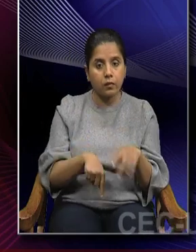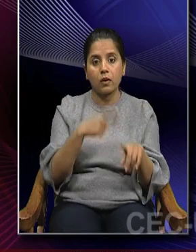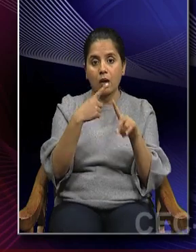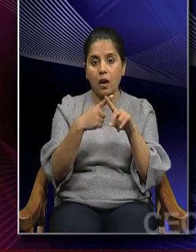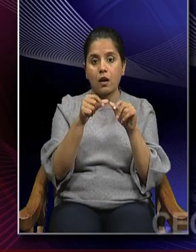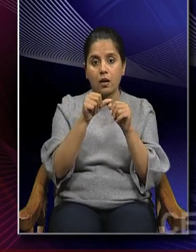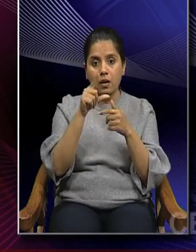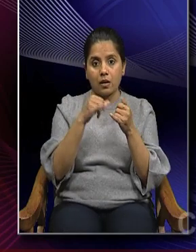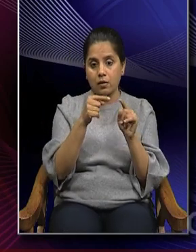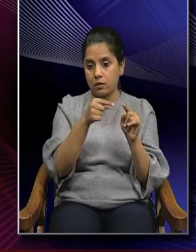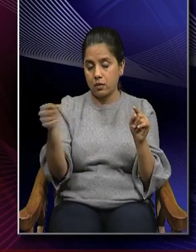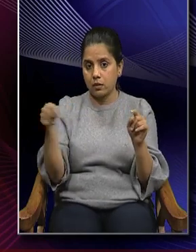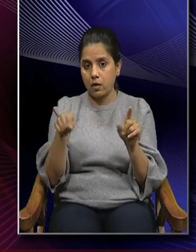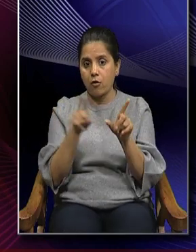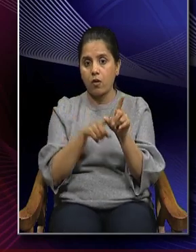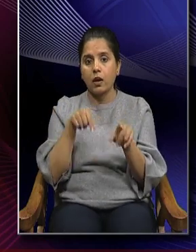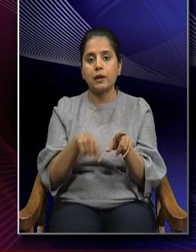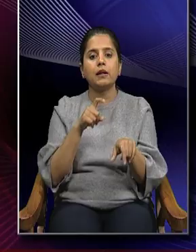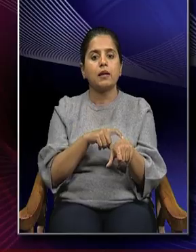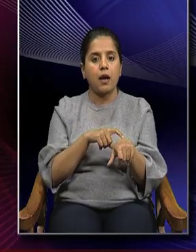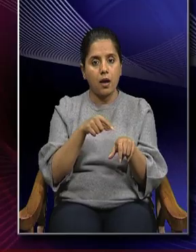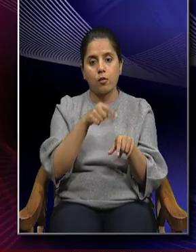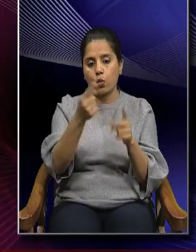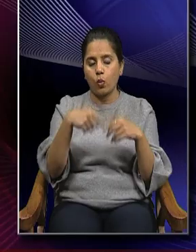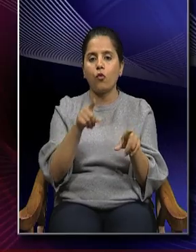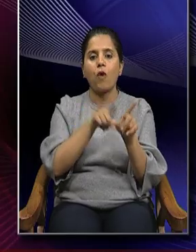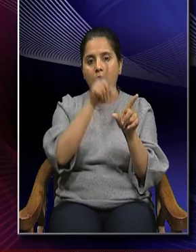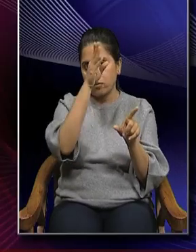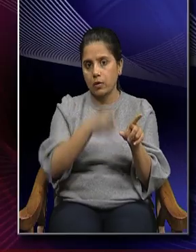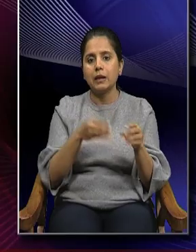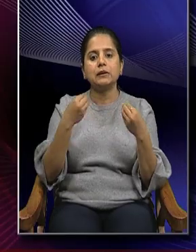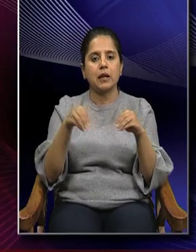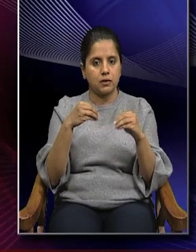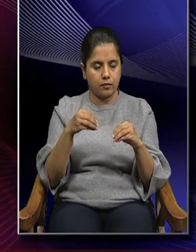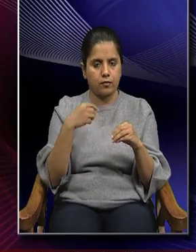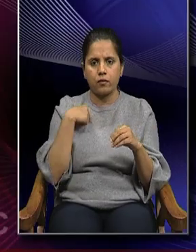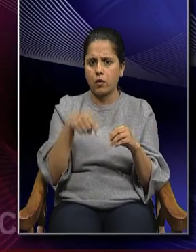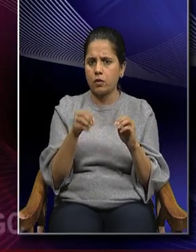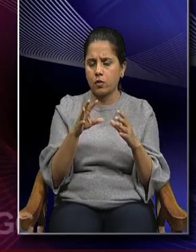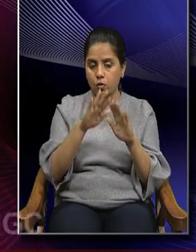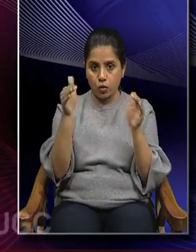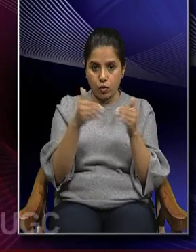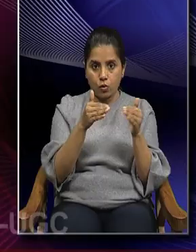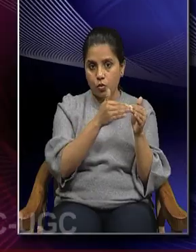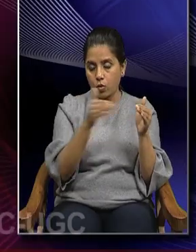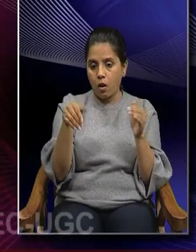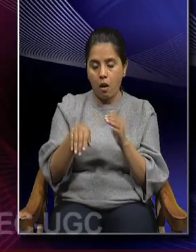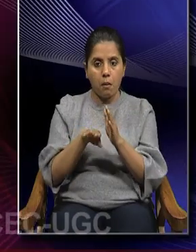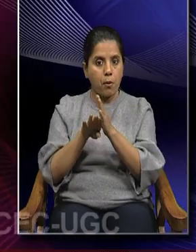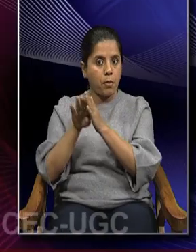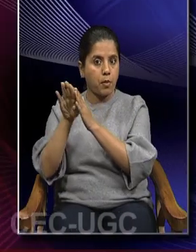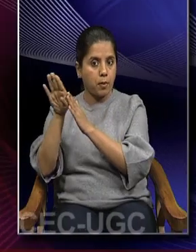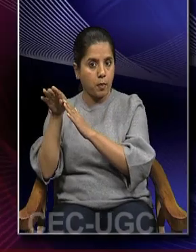we show time and on y axis we show sales. So, starting from introduction to growth, maturity